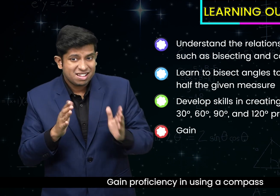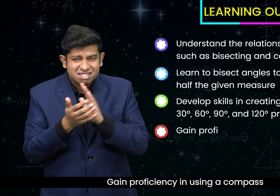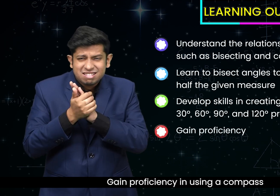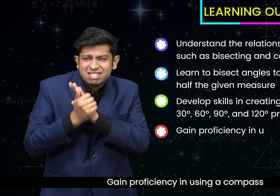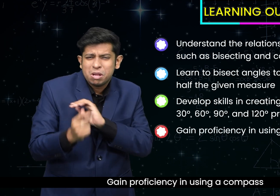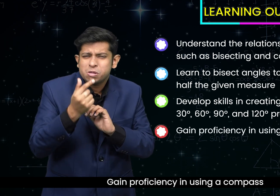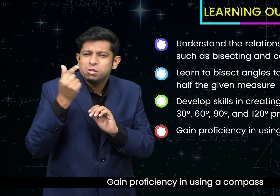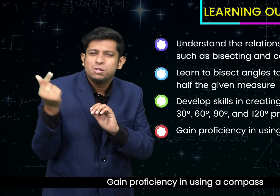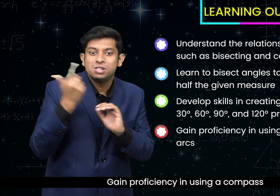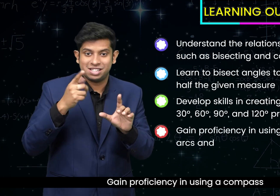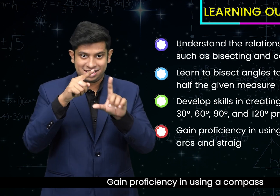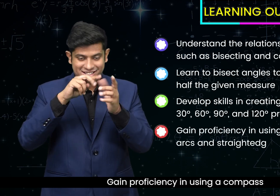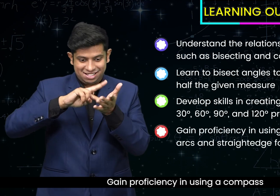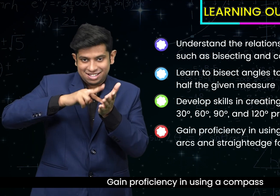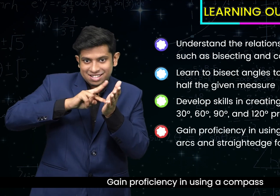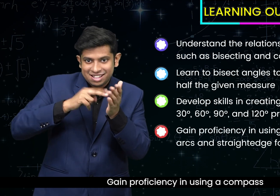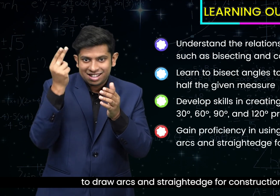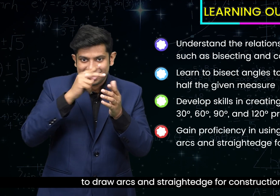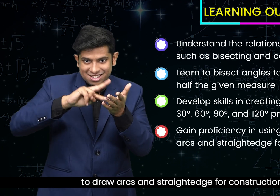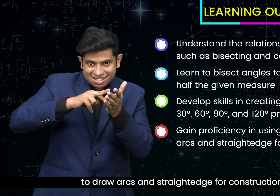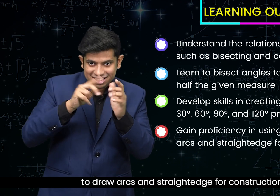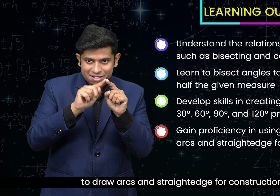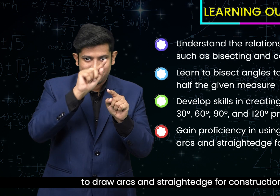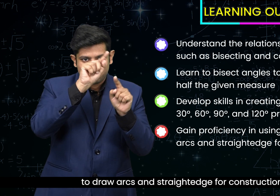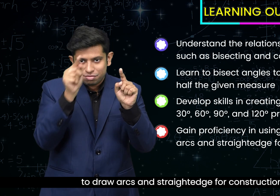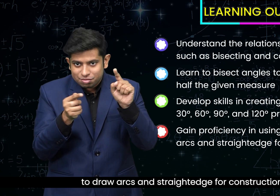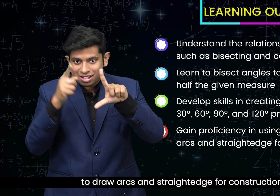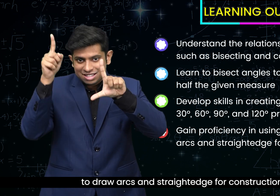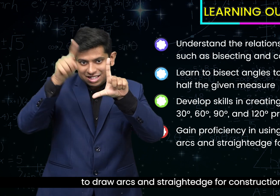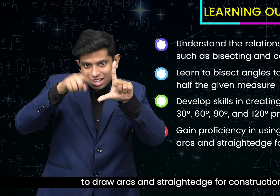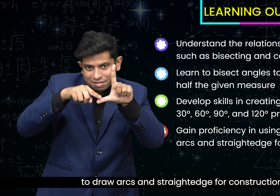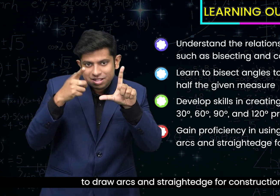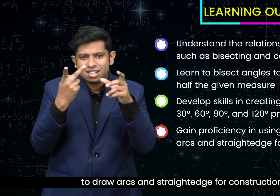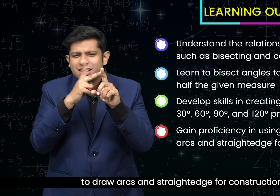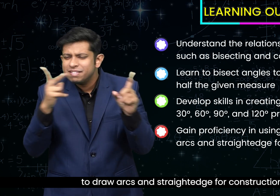Gain proficiency in using a compass to draw arcs and straight edge for constructions.